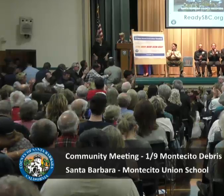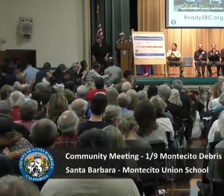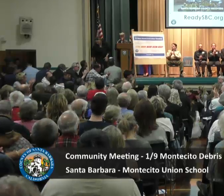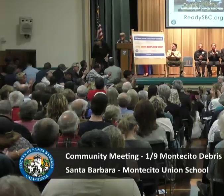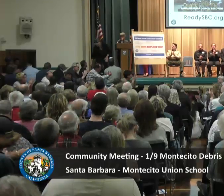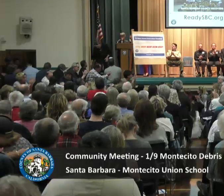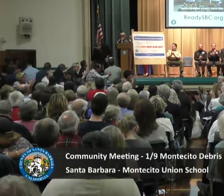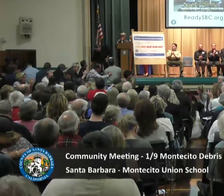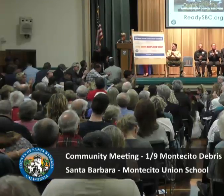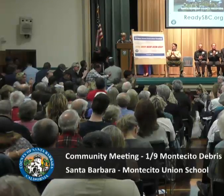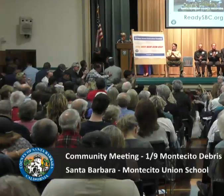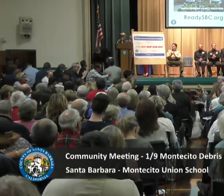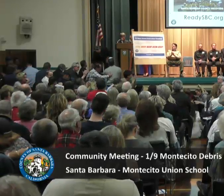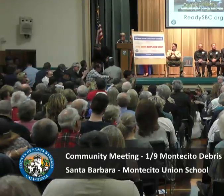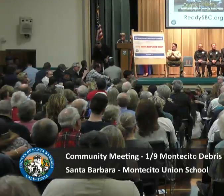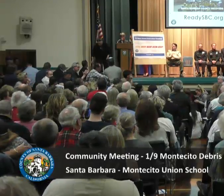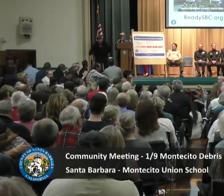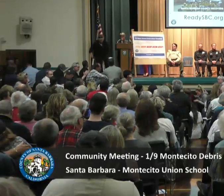And